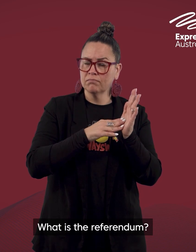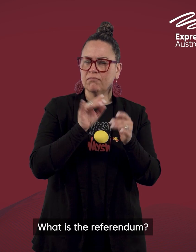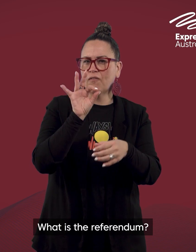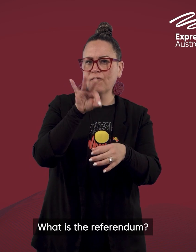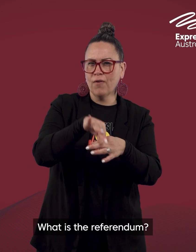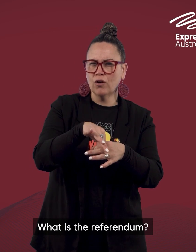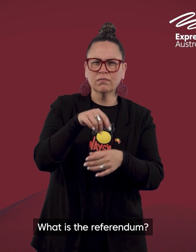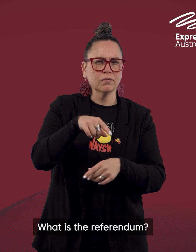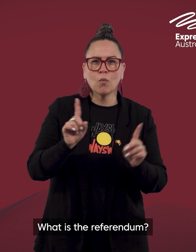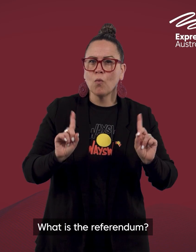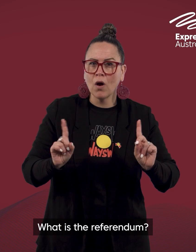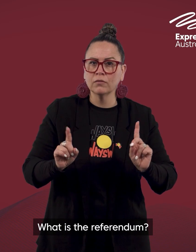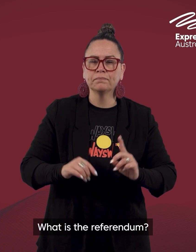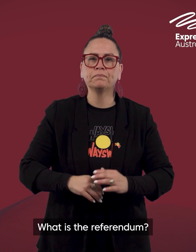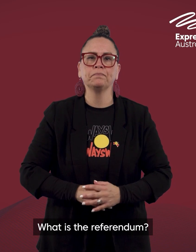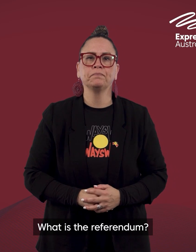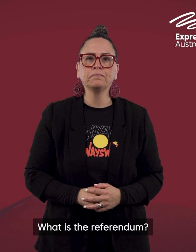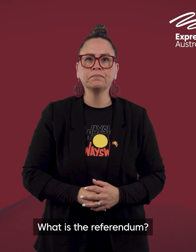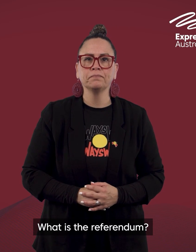What is the referendum?